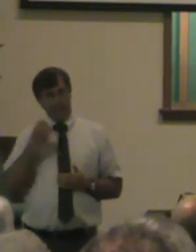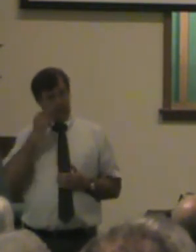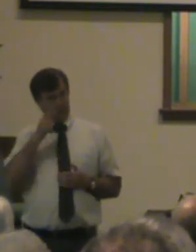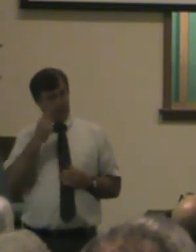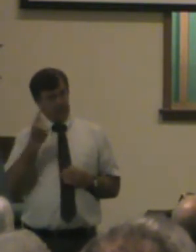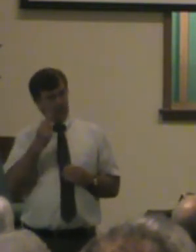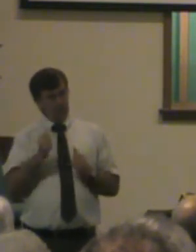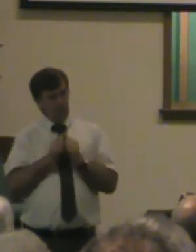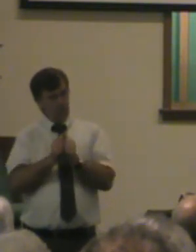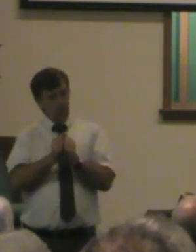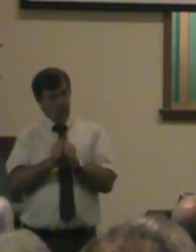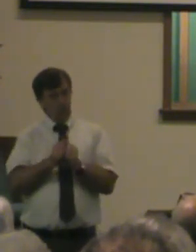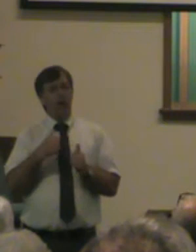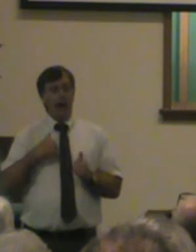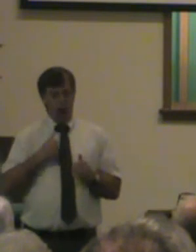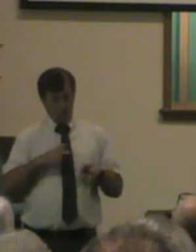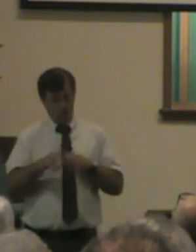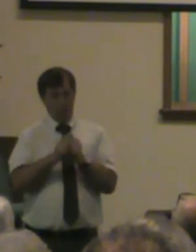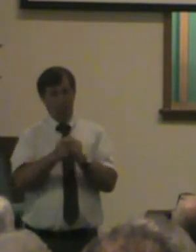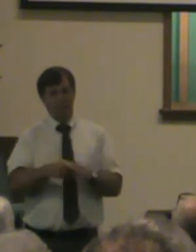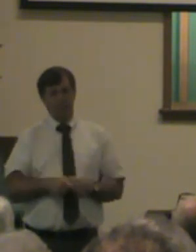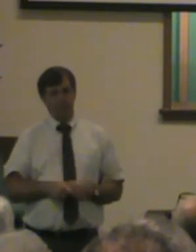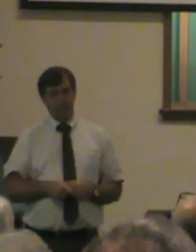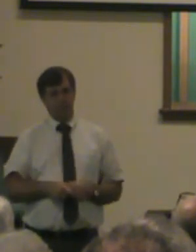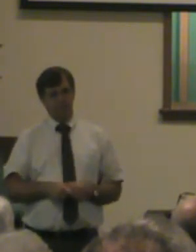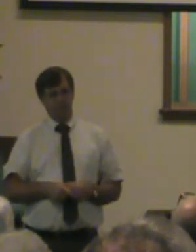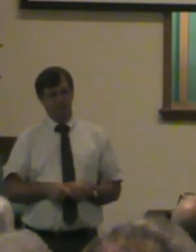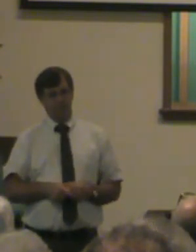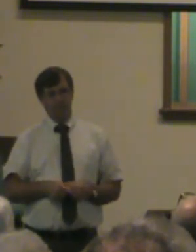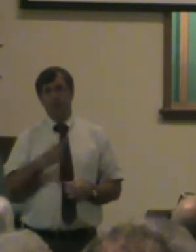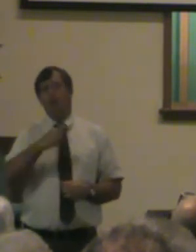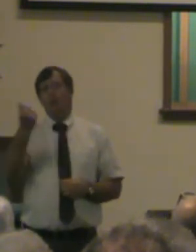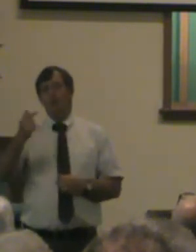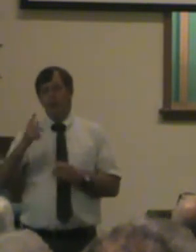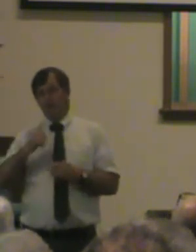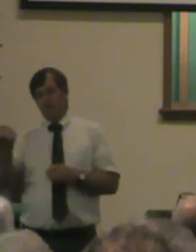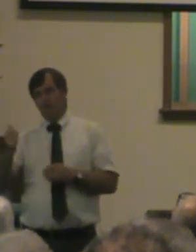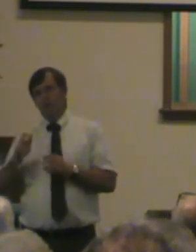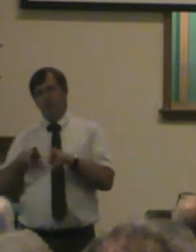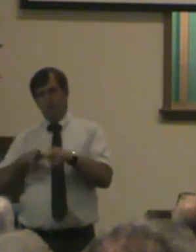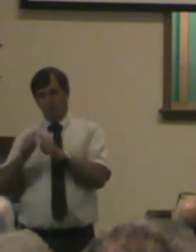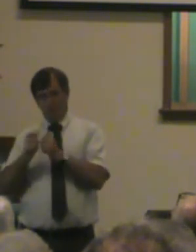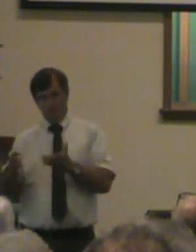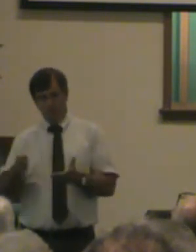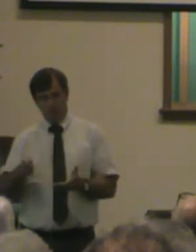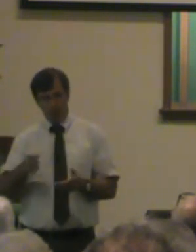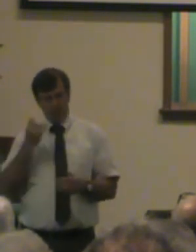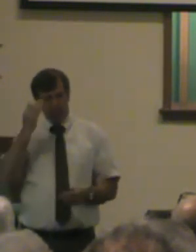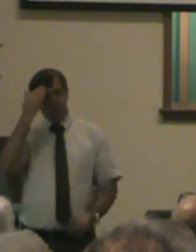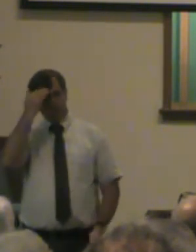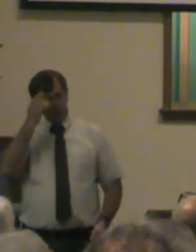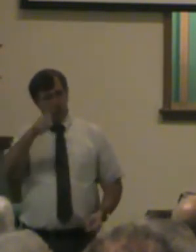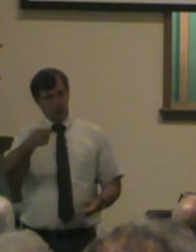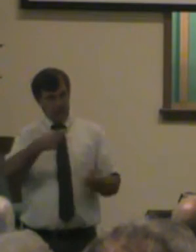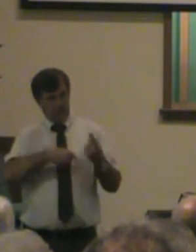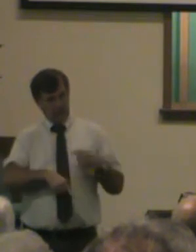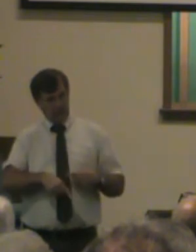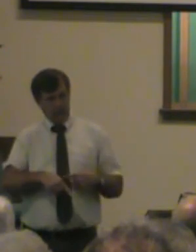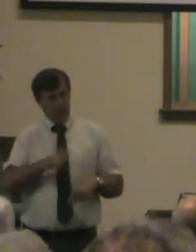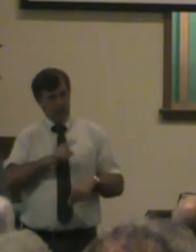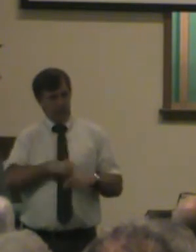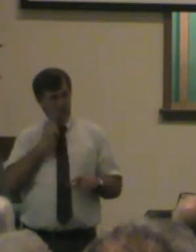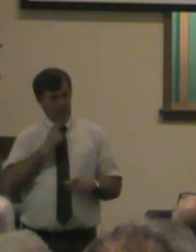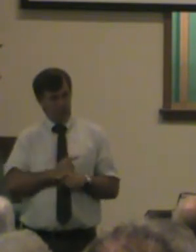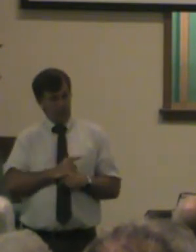walk with you, I'll walk with you. I heard. Someone next can walk with you. Right. But if you know that you need to come, the time is